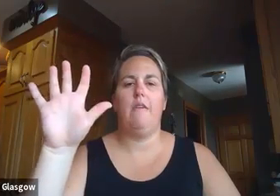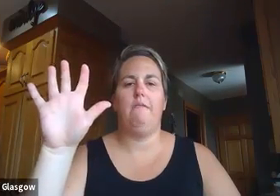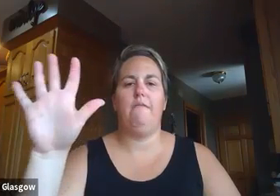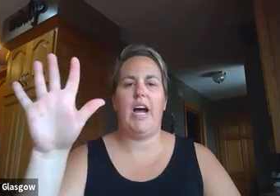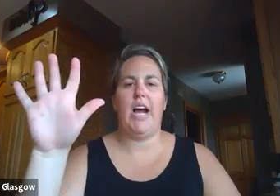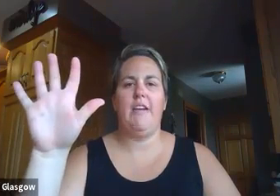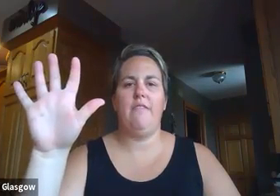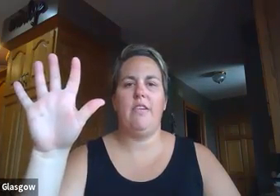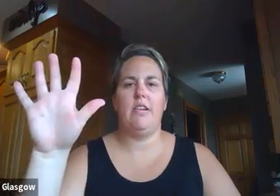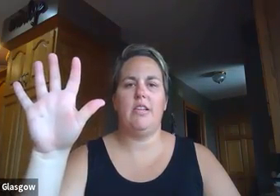5,